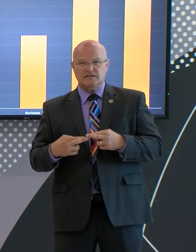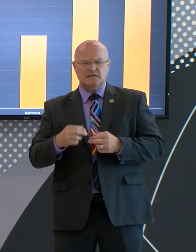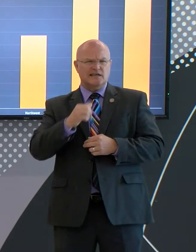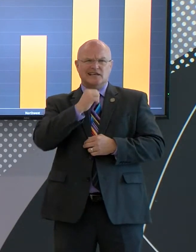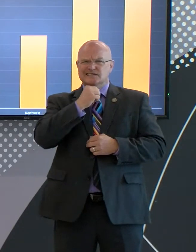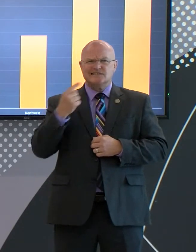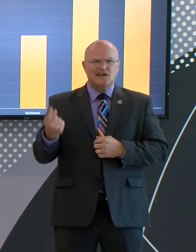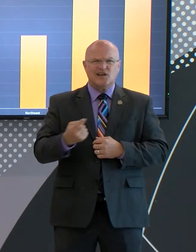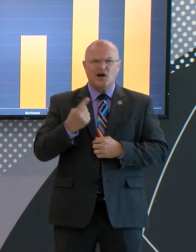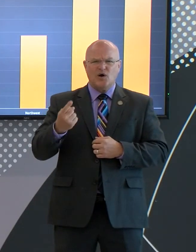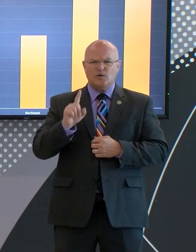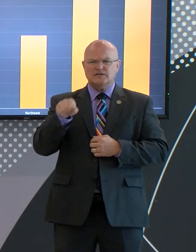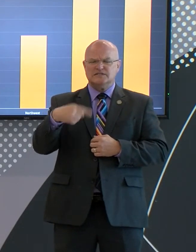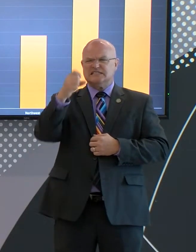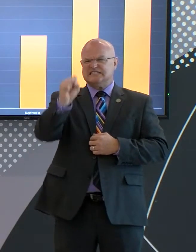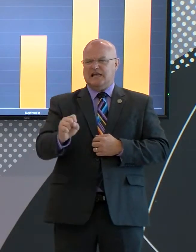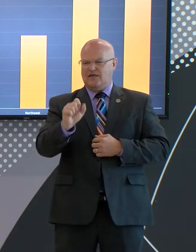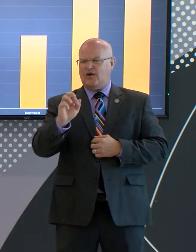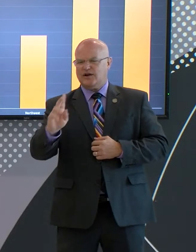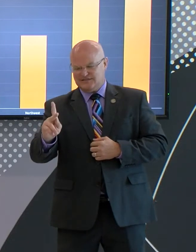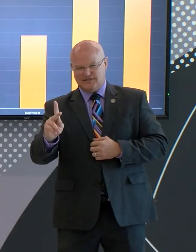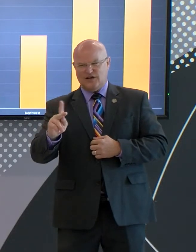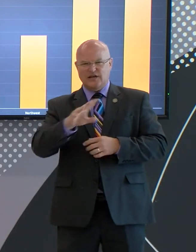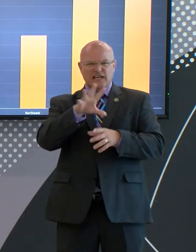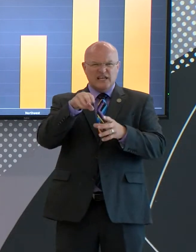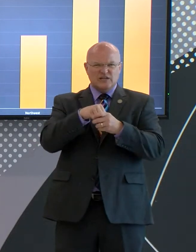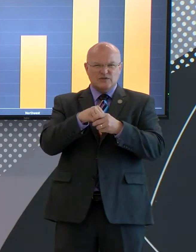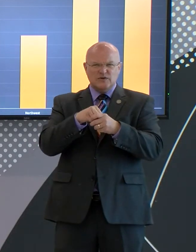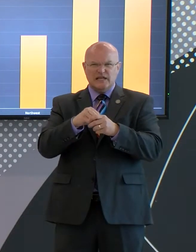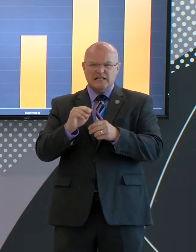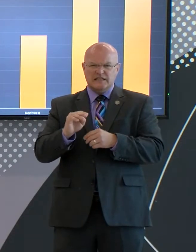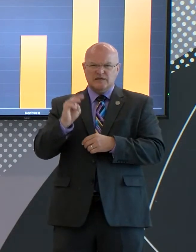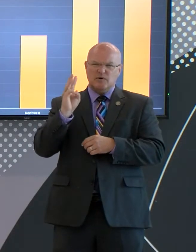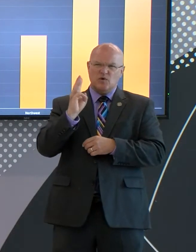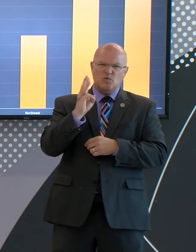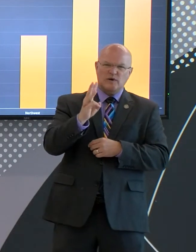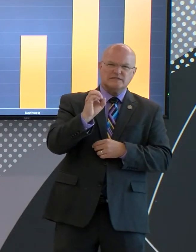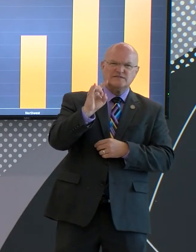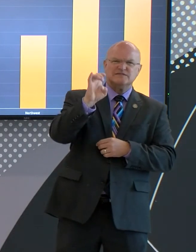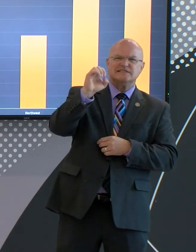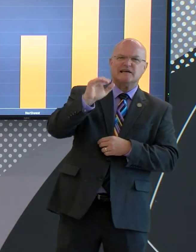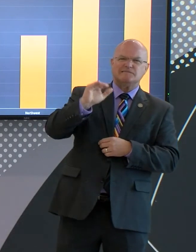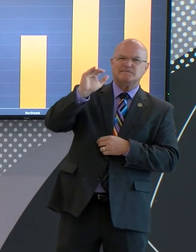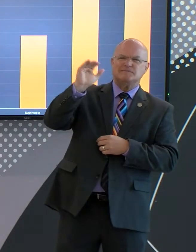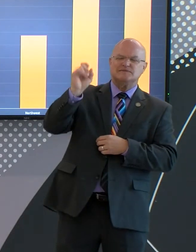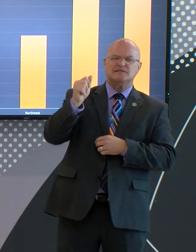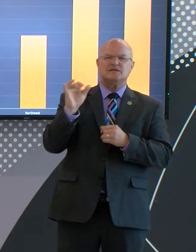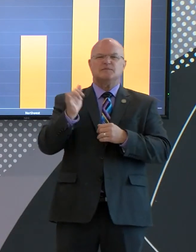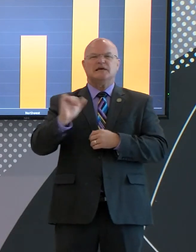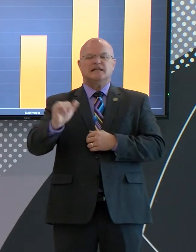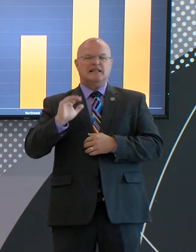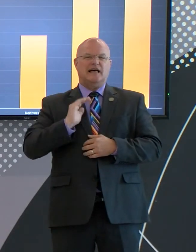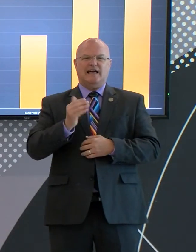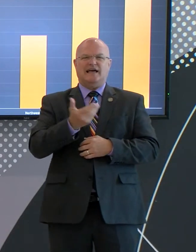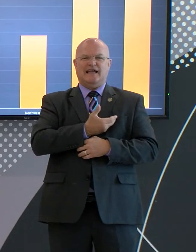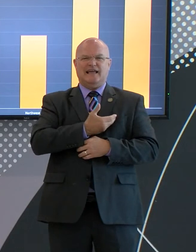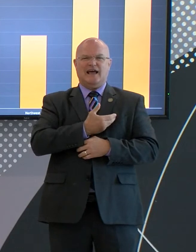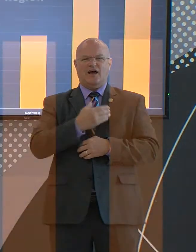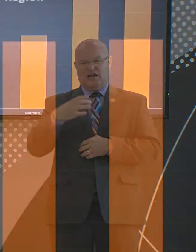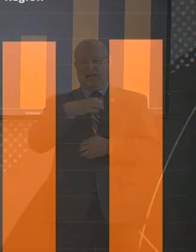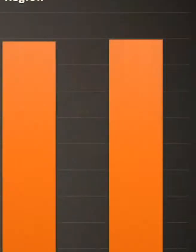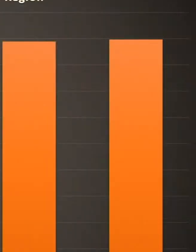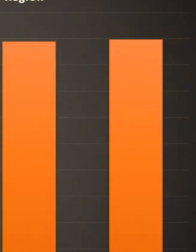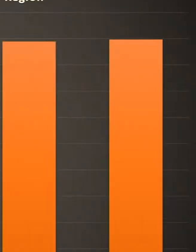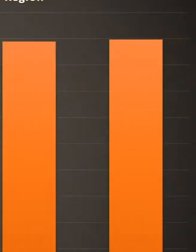not always just South Arkansas. It included a little bit up the western side, so a little bit like our